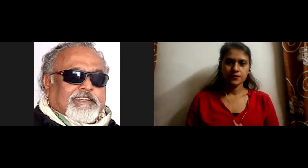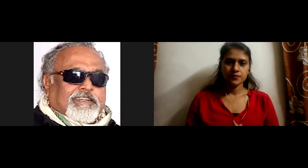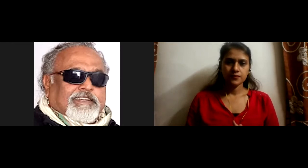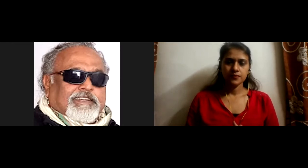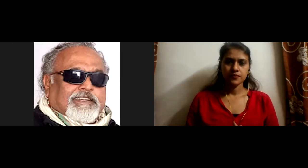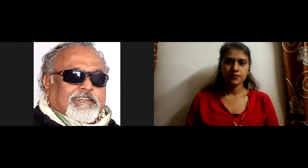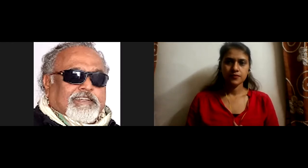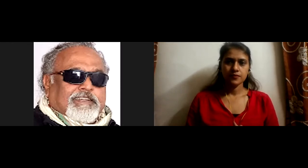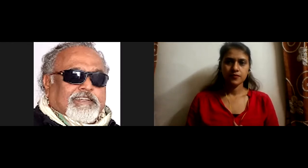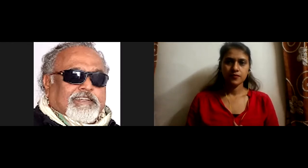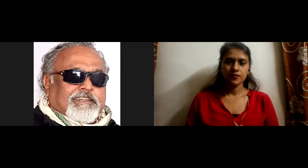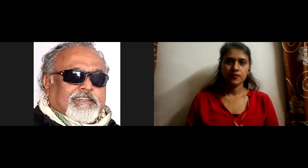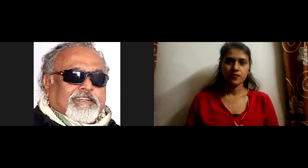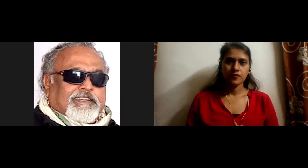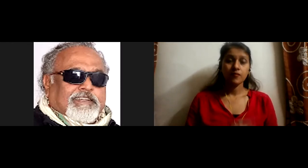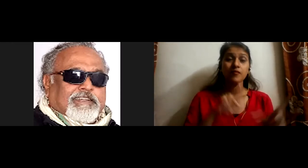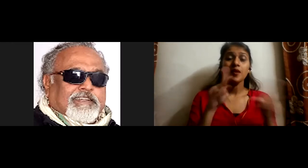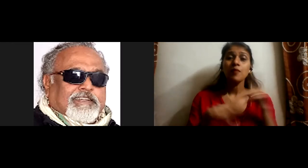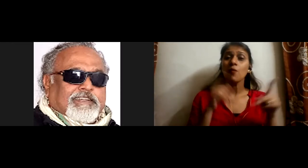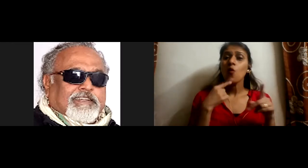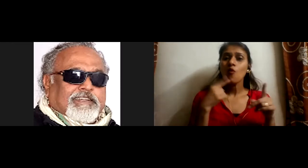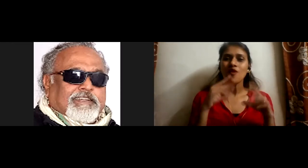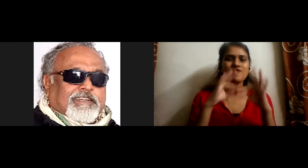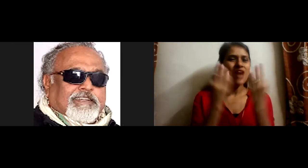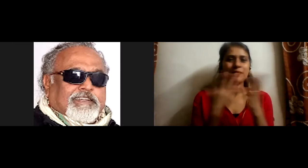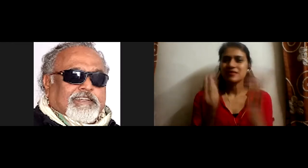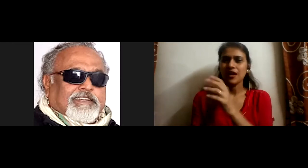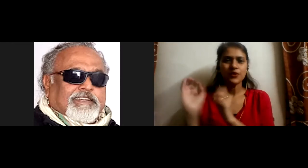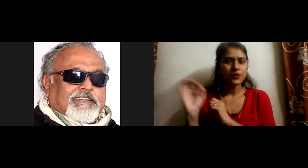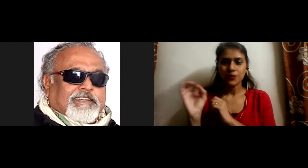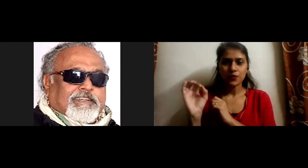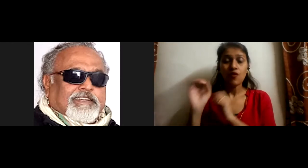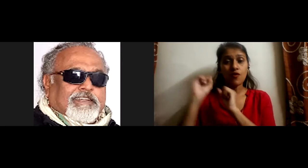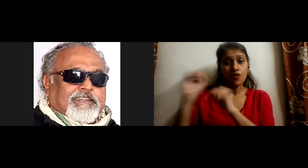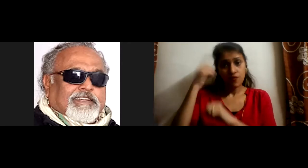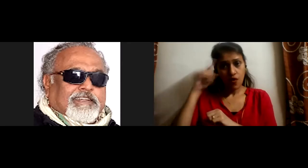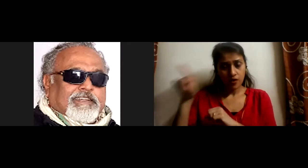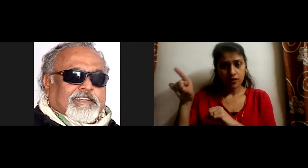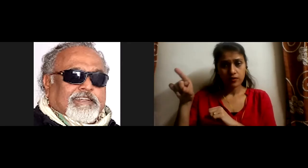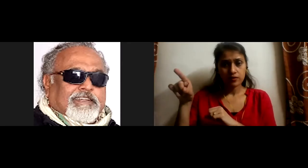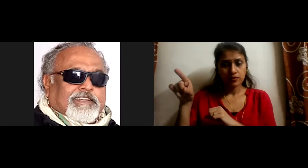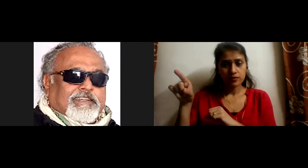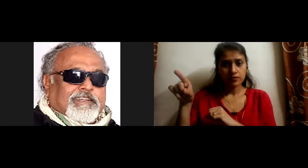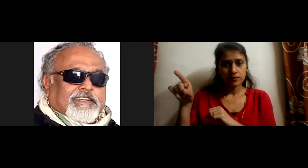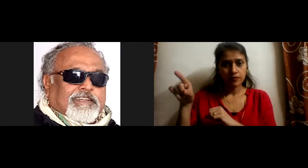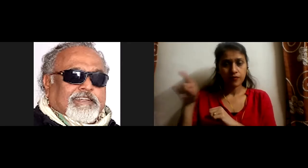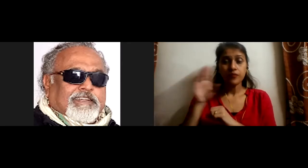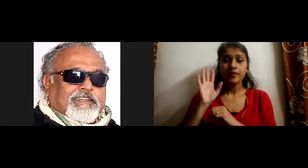People living outside their families, for them, there are absolutely no declared